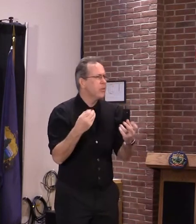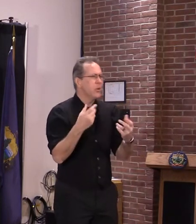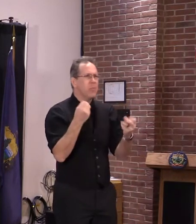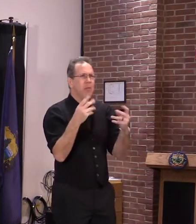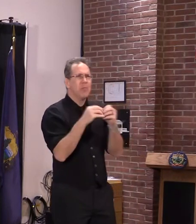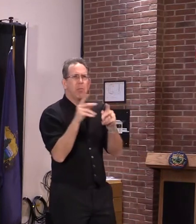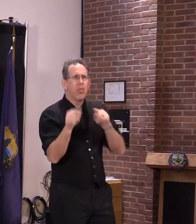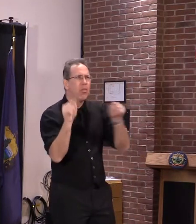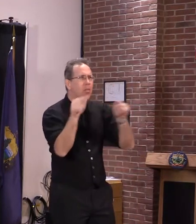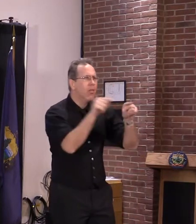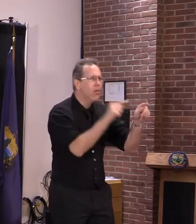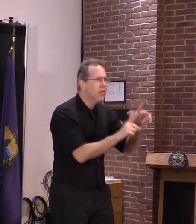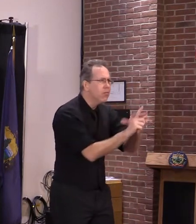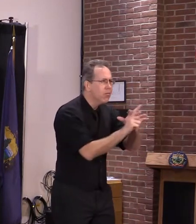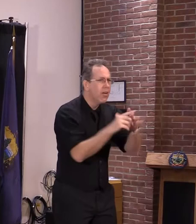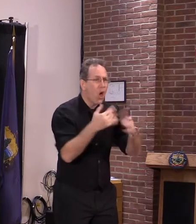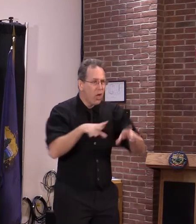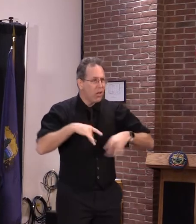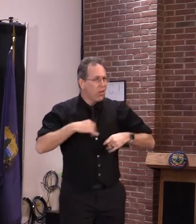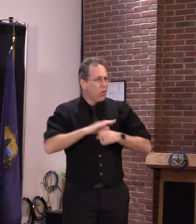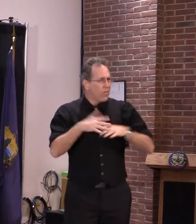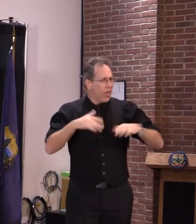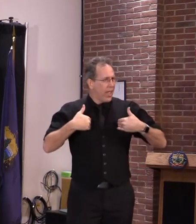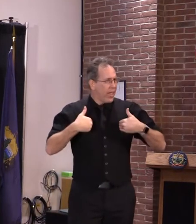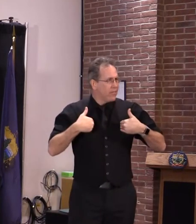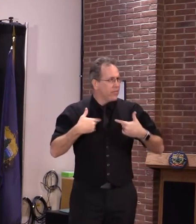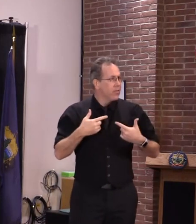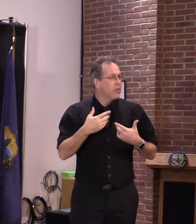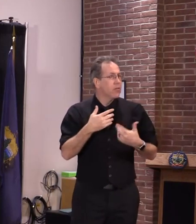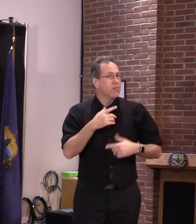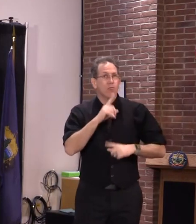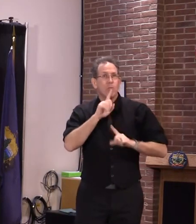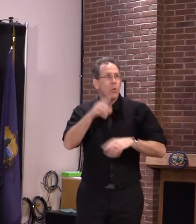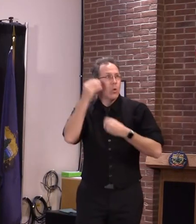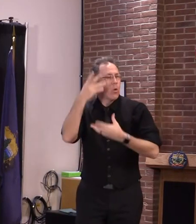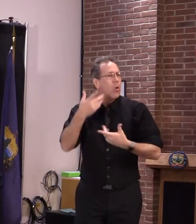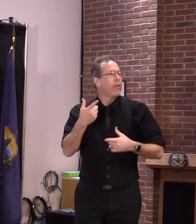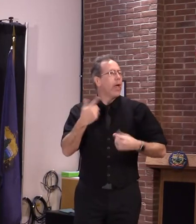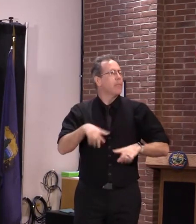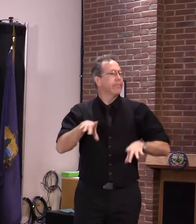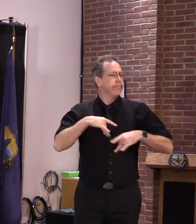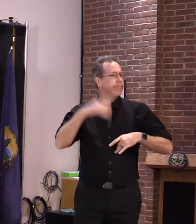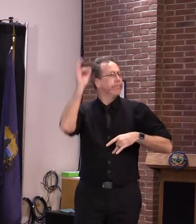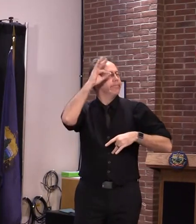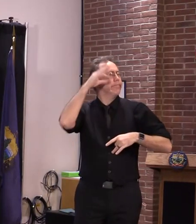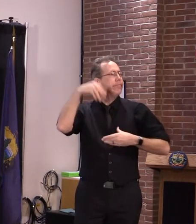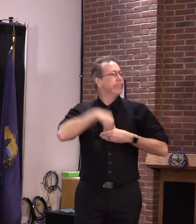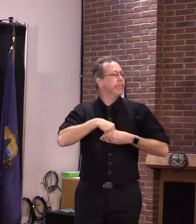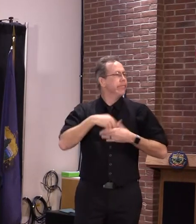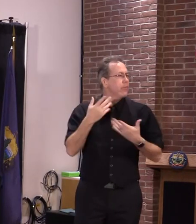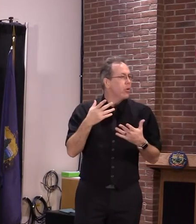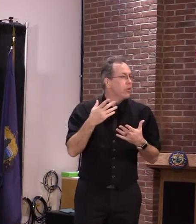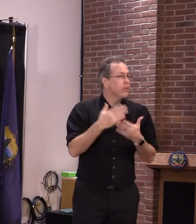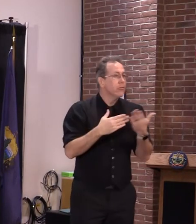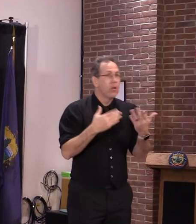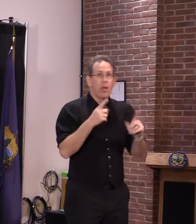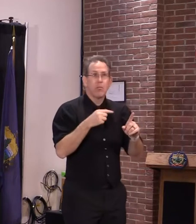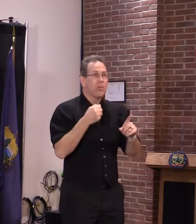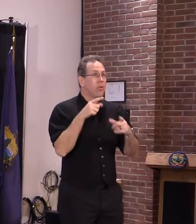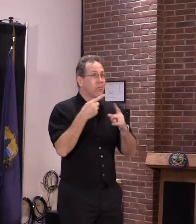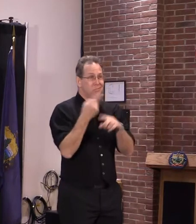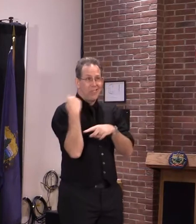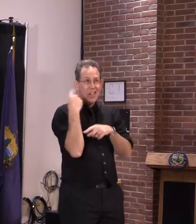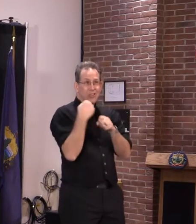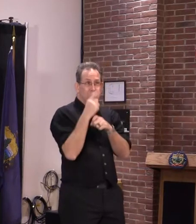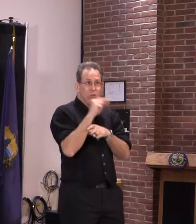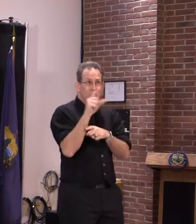gotten COVID in Vermont. Now, whether they still have natural immunity if they got in March 2020 to now, probably not. So that's part of the calculation that's